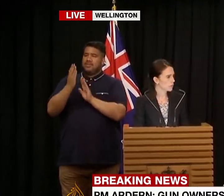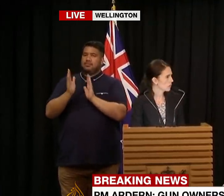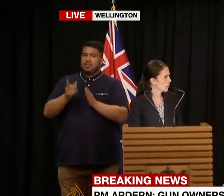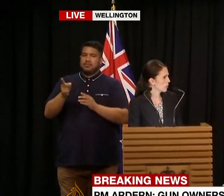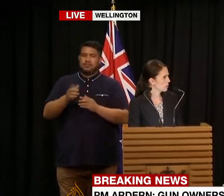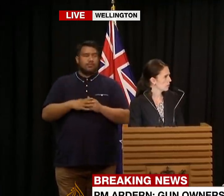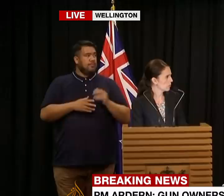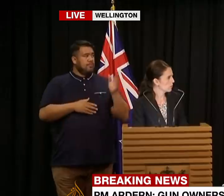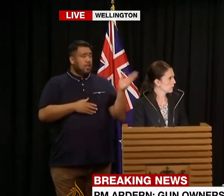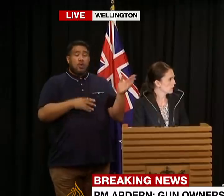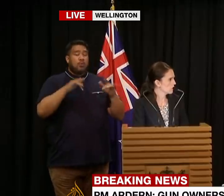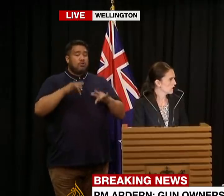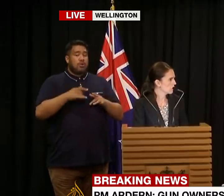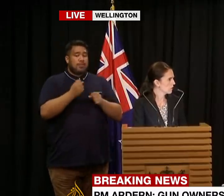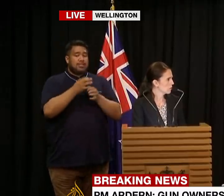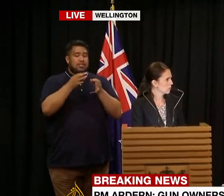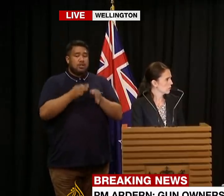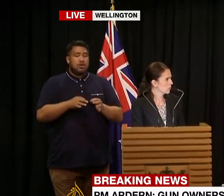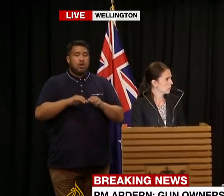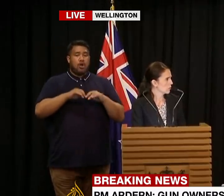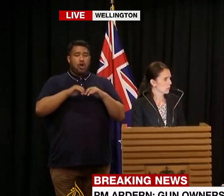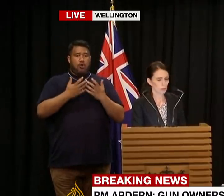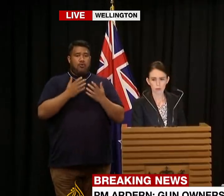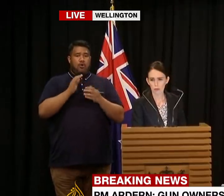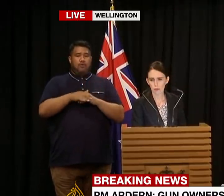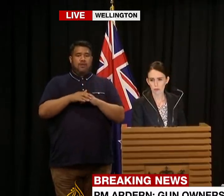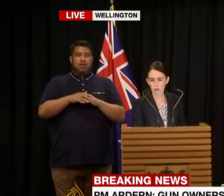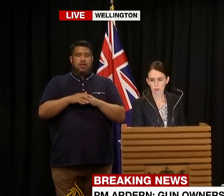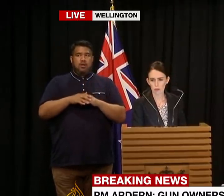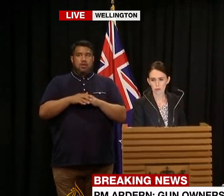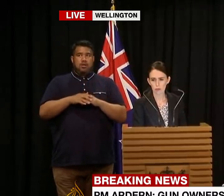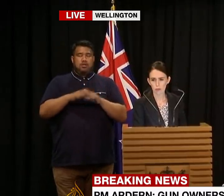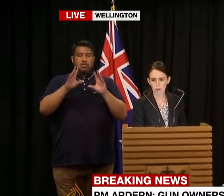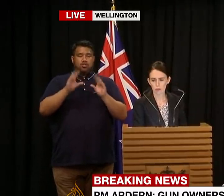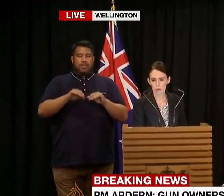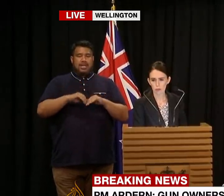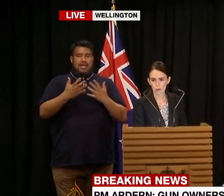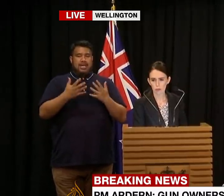No decision had been made around the disestablishment of anything at all, of any positions at all.